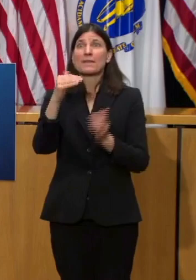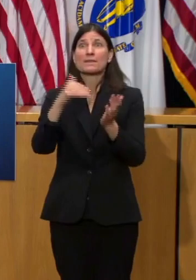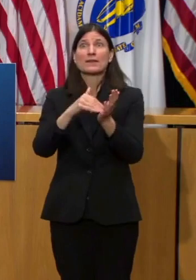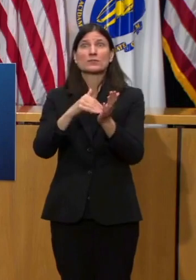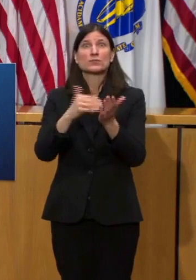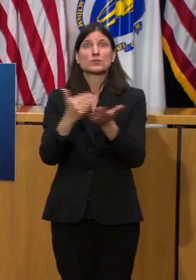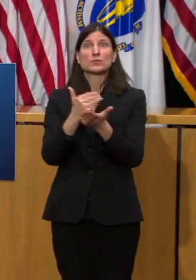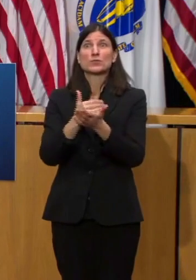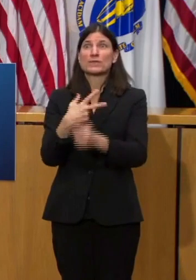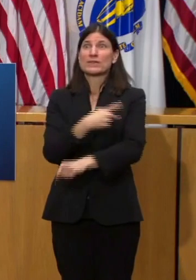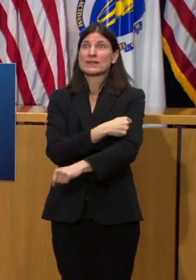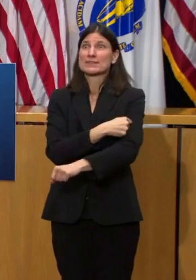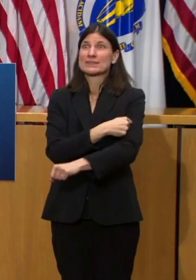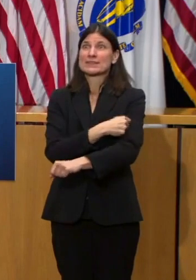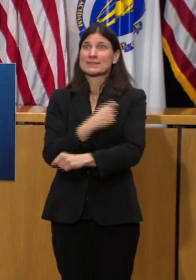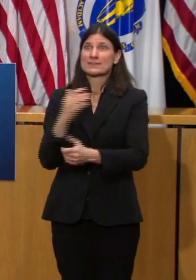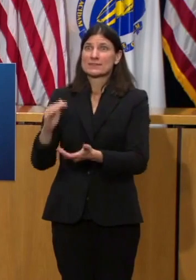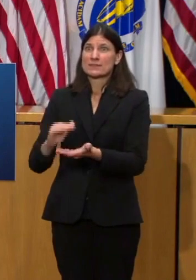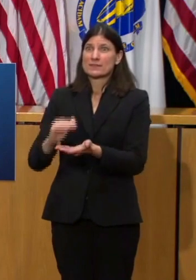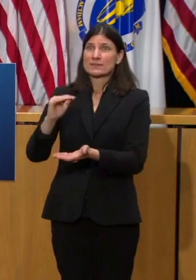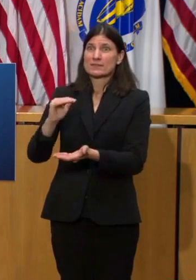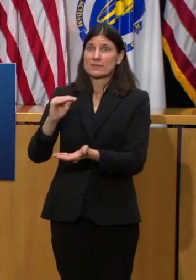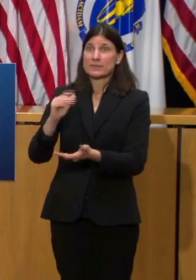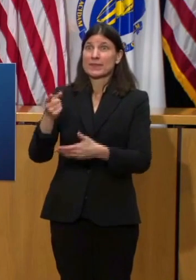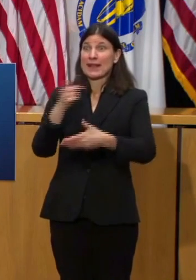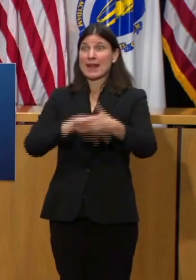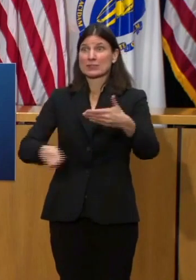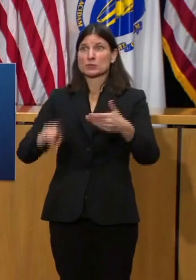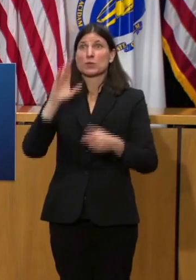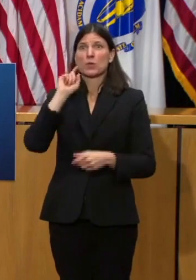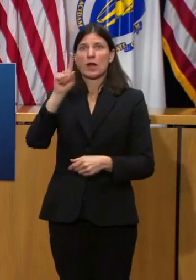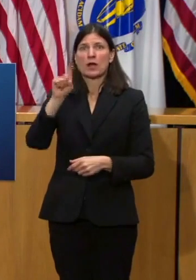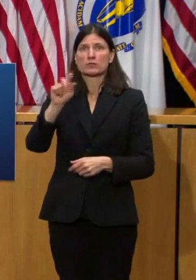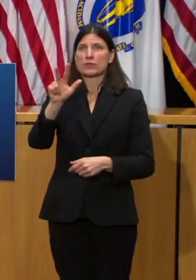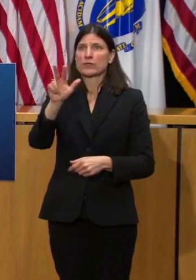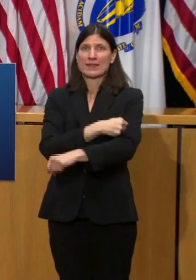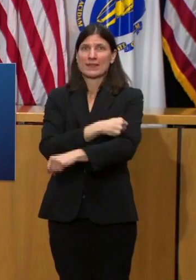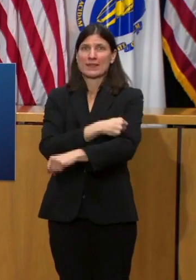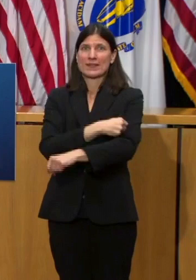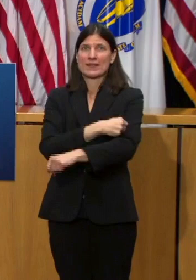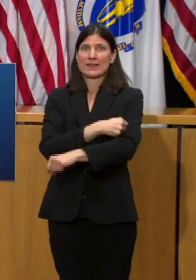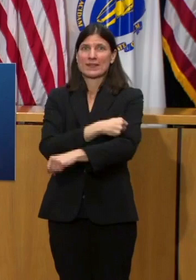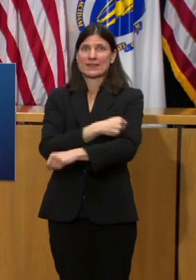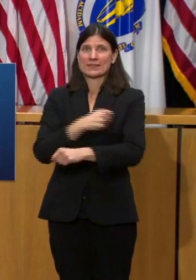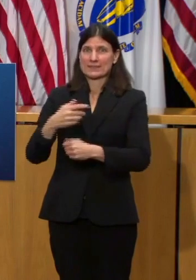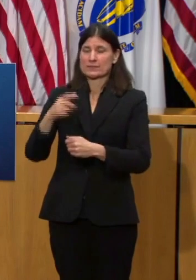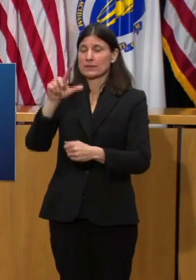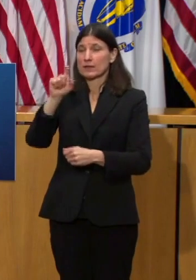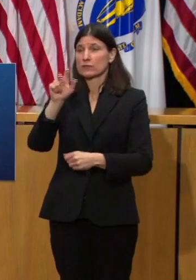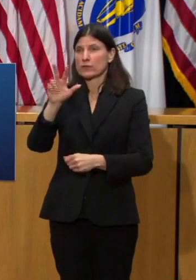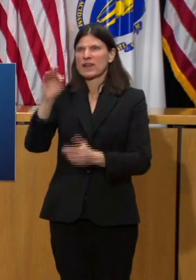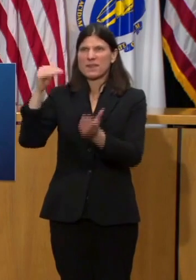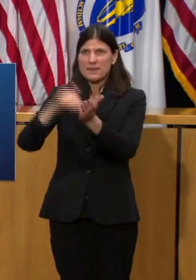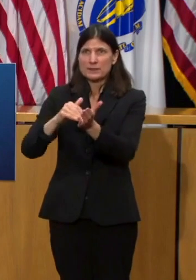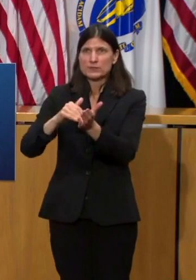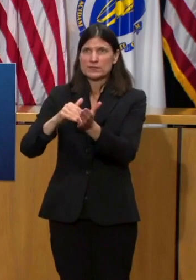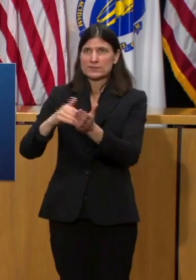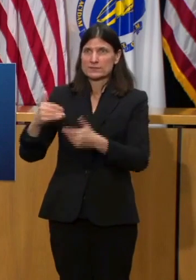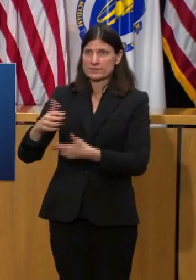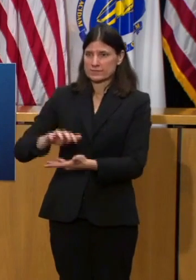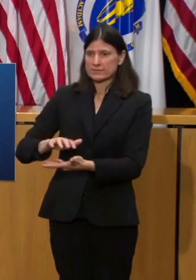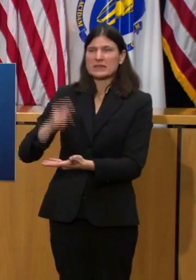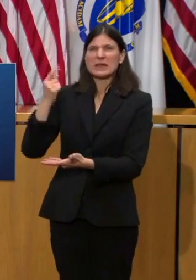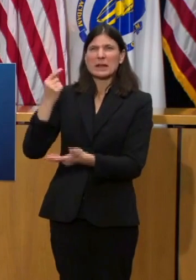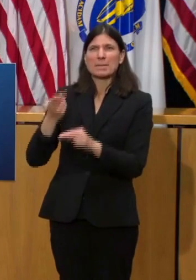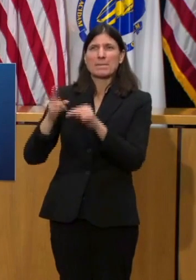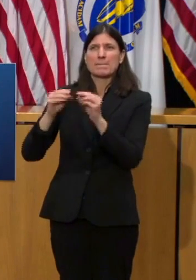have 139,000 first doses, the first very modest increase in a long time. I'm going to provide an update